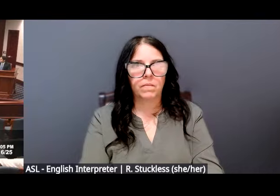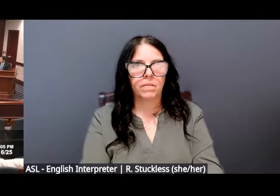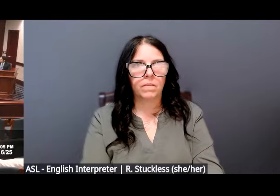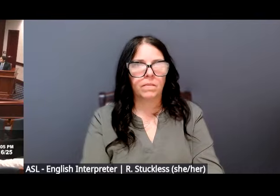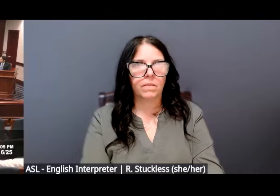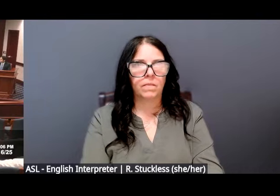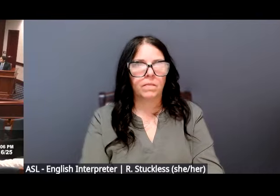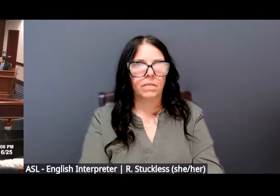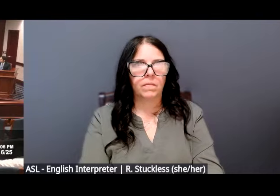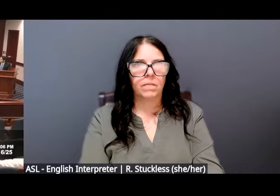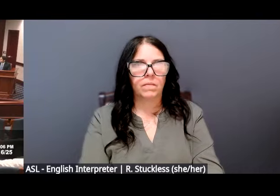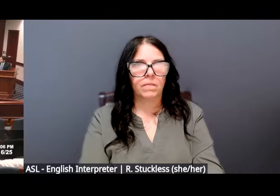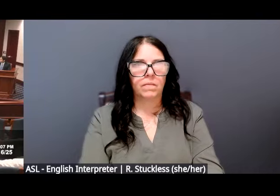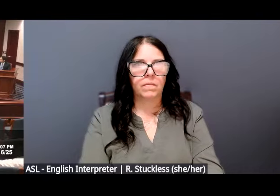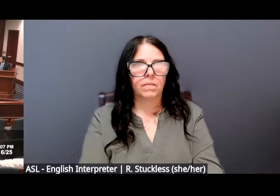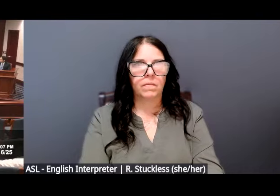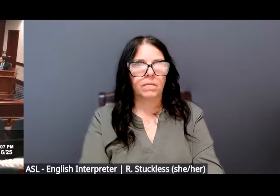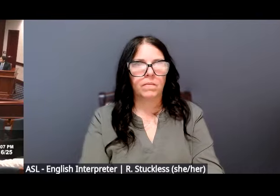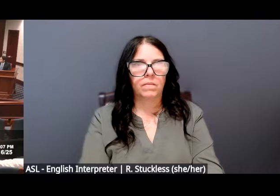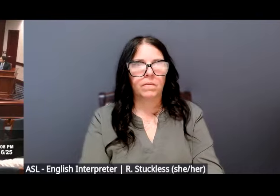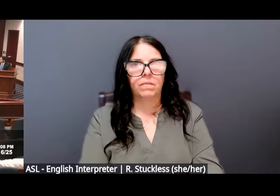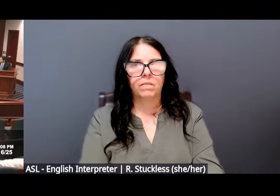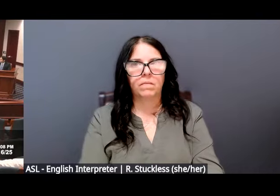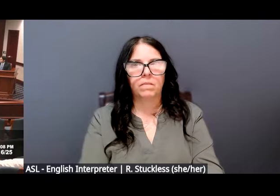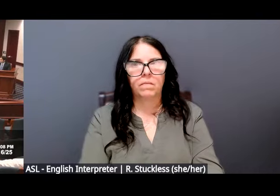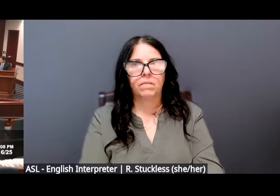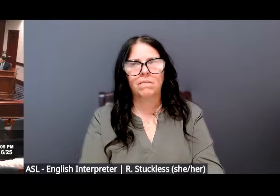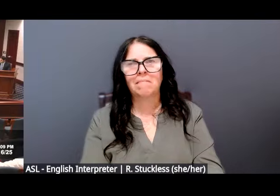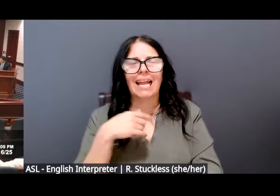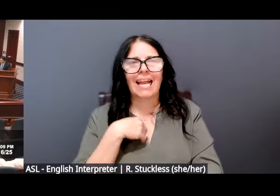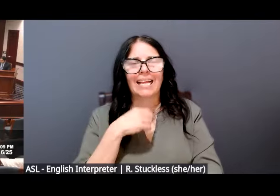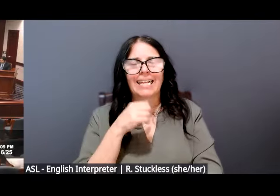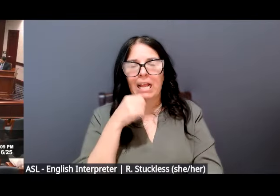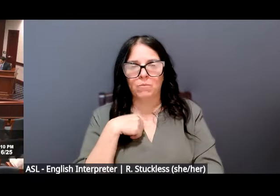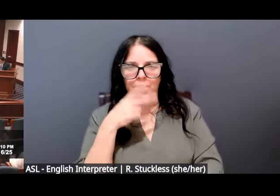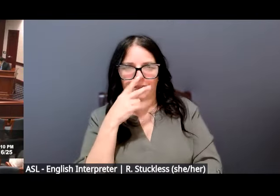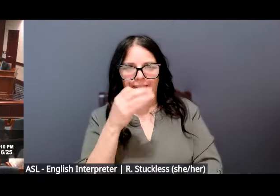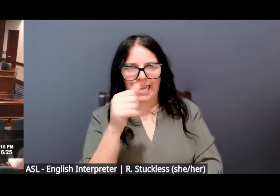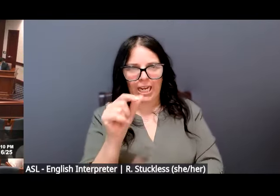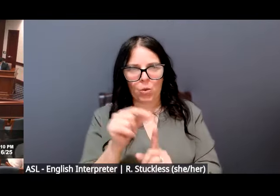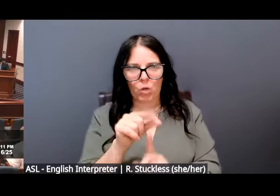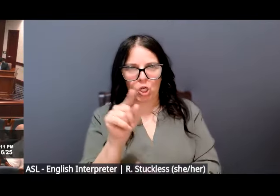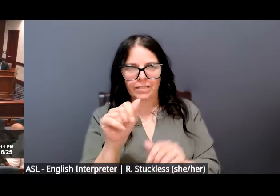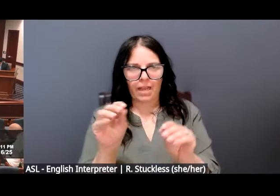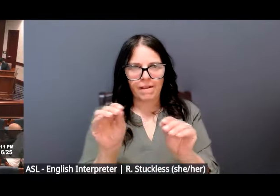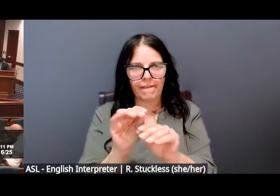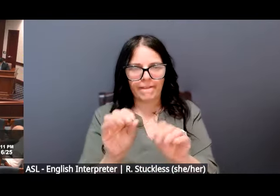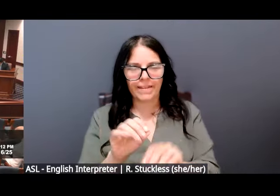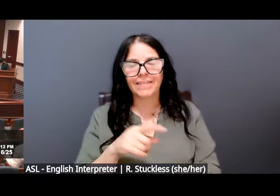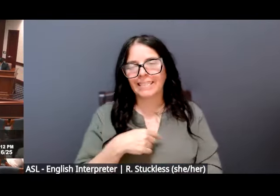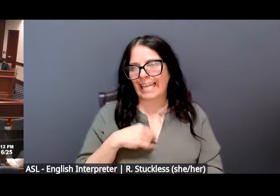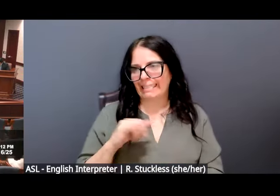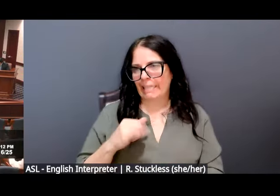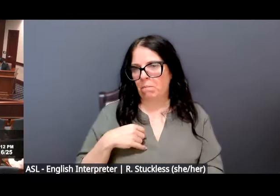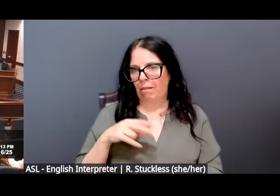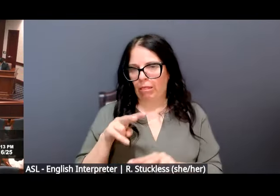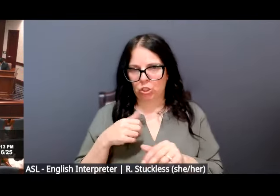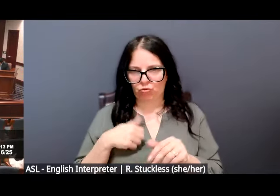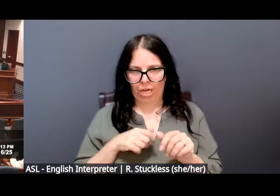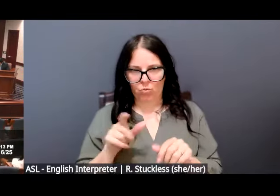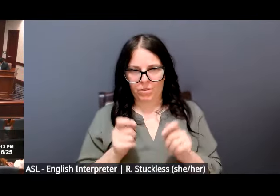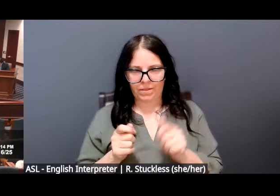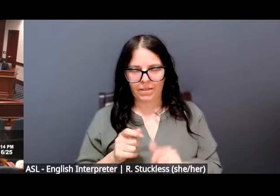Hyphenated words are single words, right? That's what I was looking to see if there was any way to kind of tweak a little bit. You could get rid of